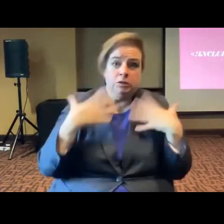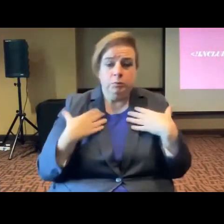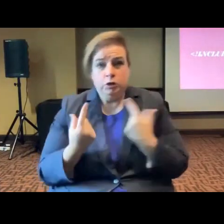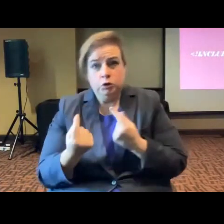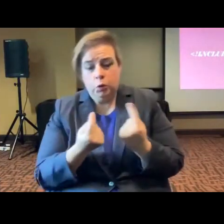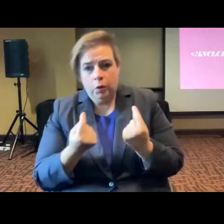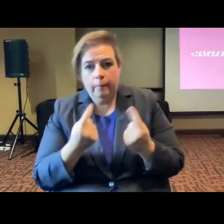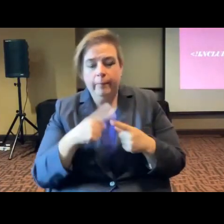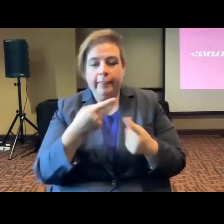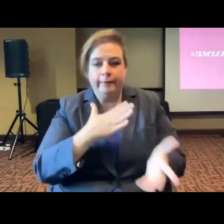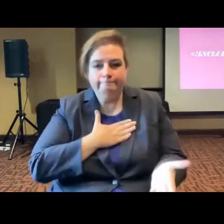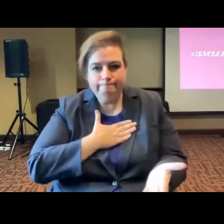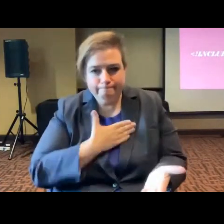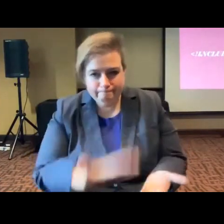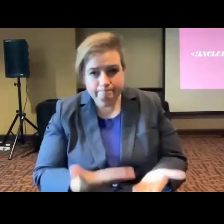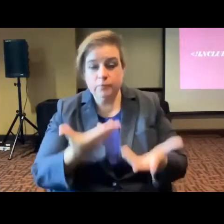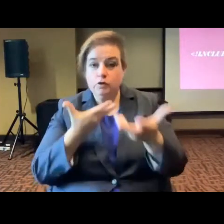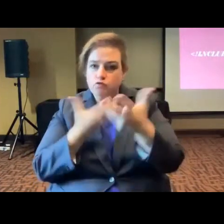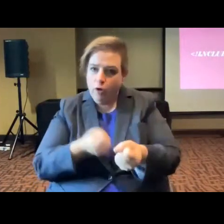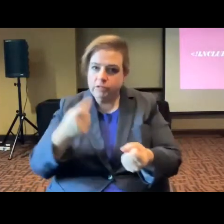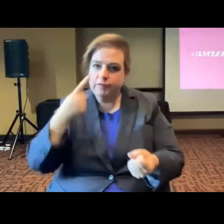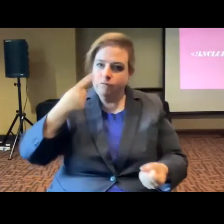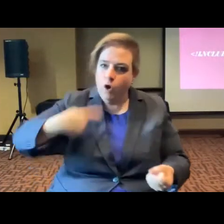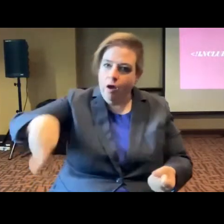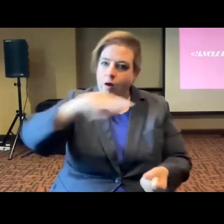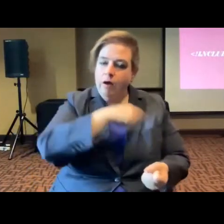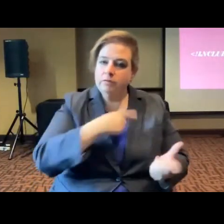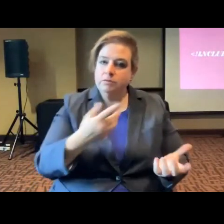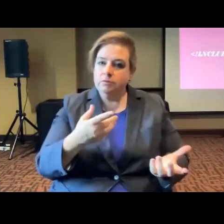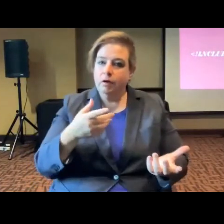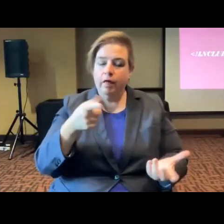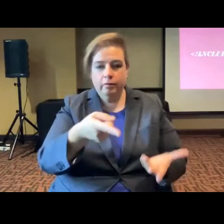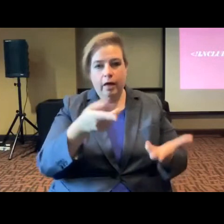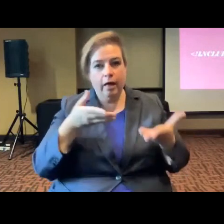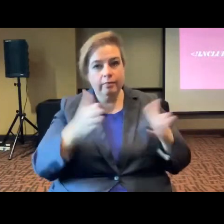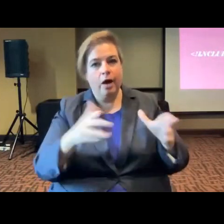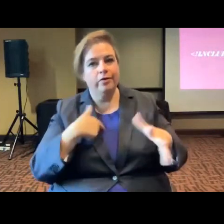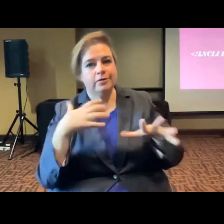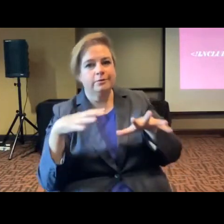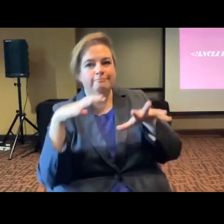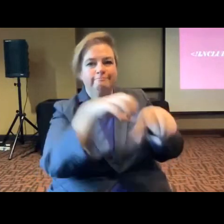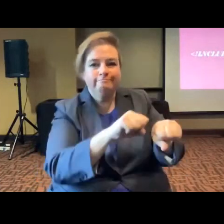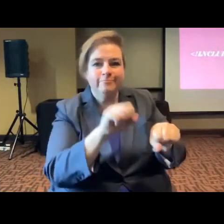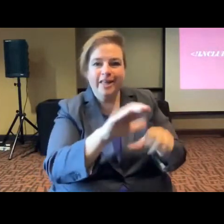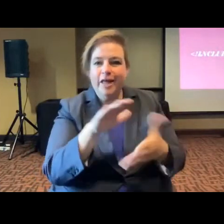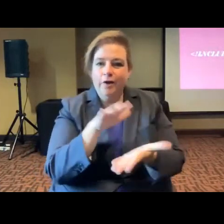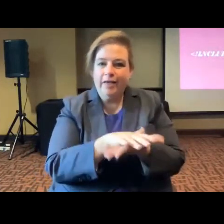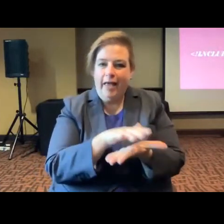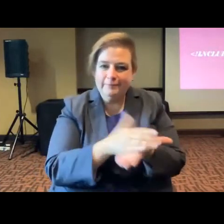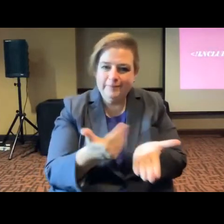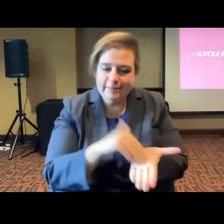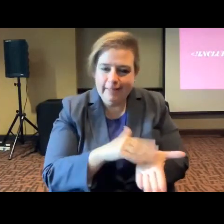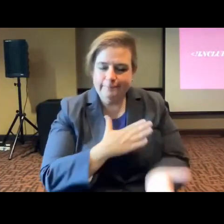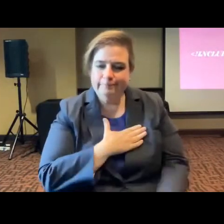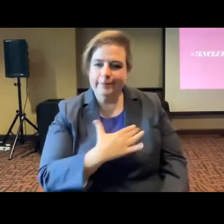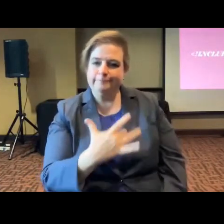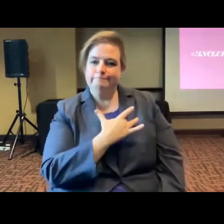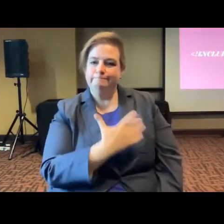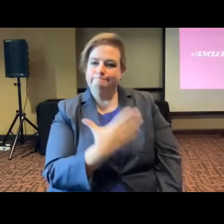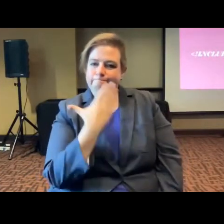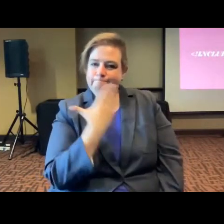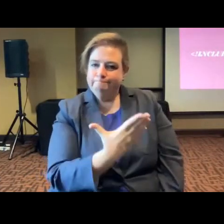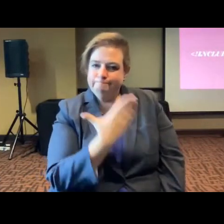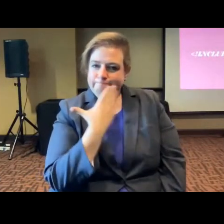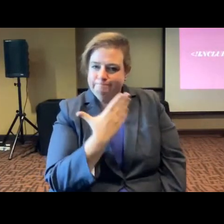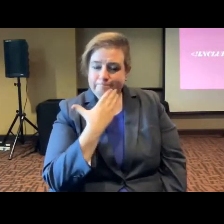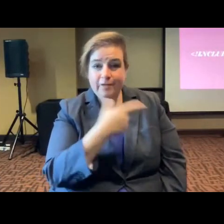what can we do? But they did. And they trusted us and they let us have their lovely campus again. So I want to make sure